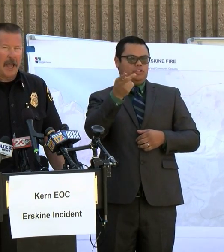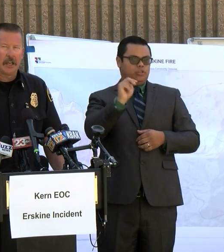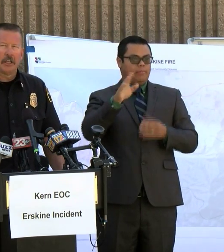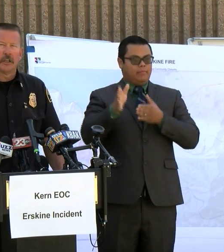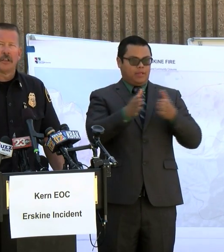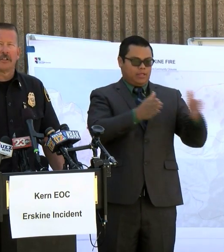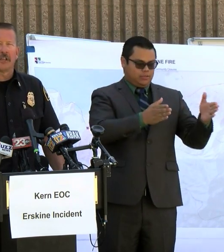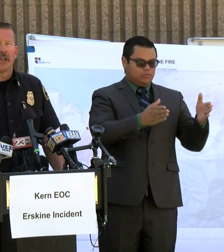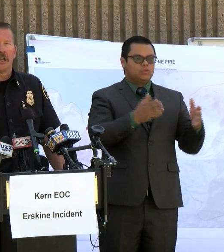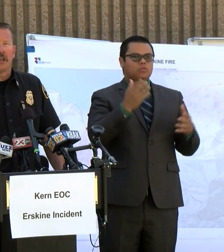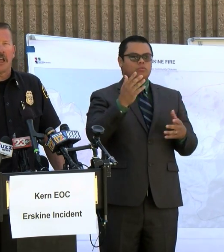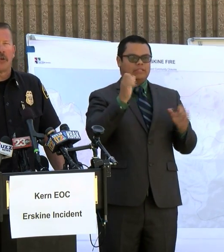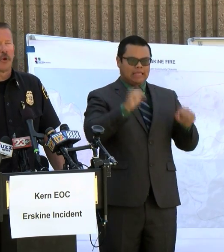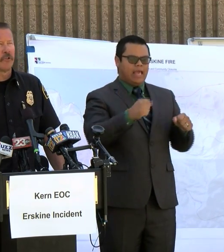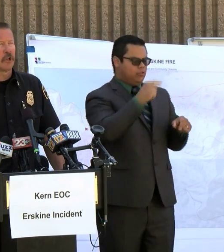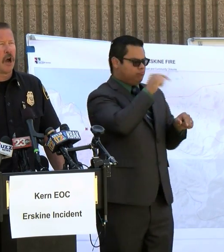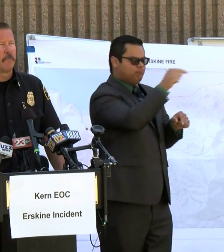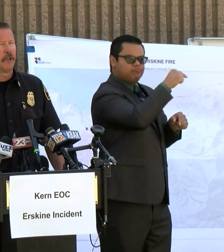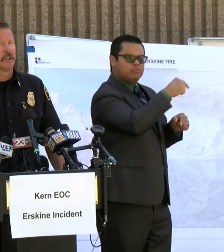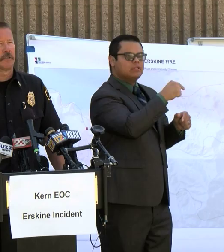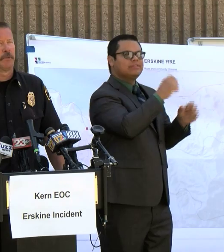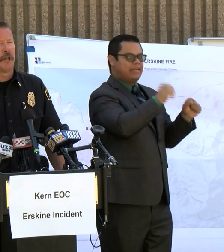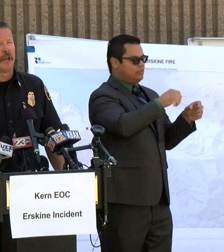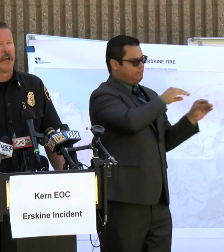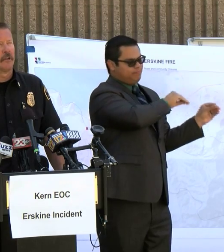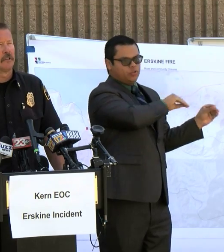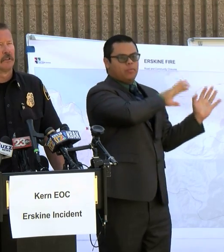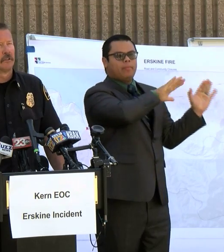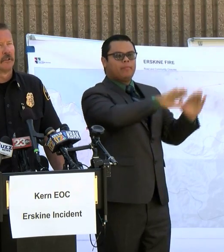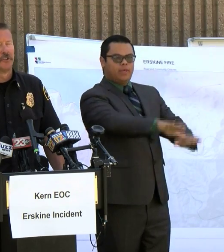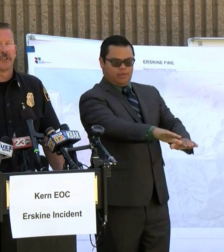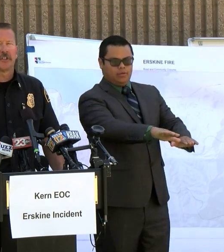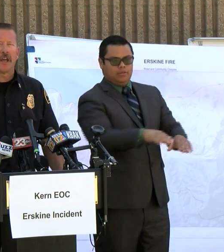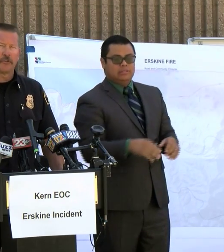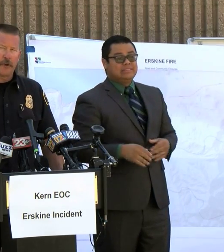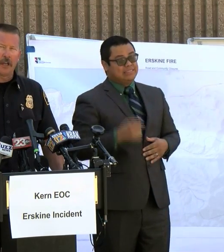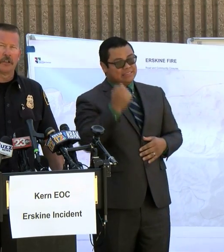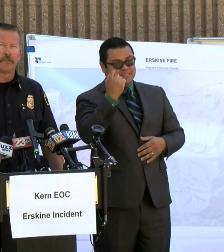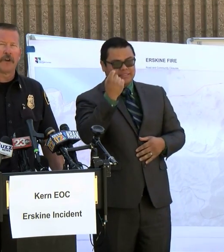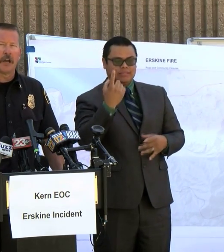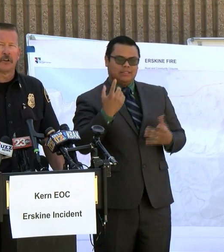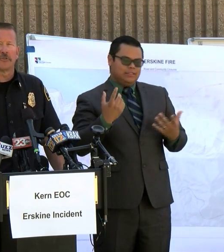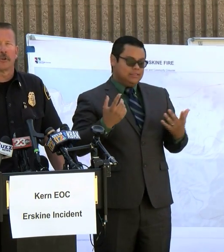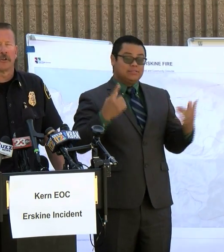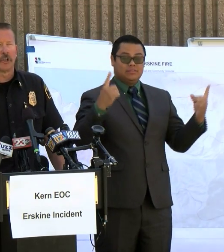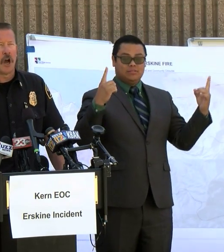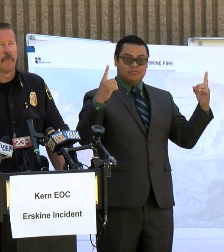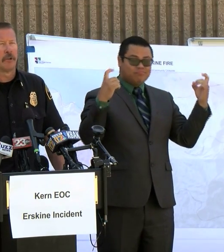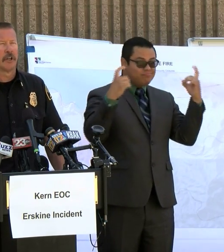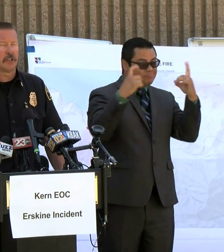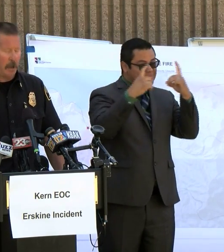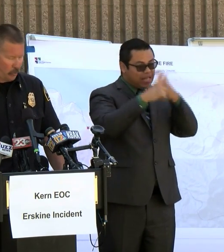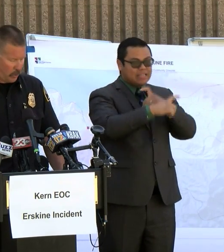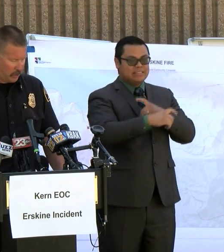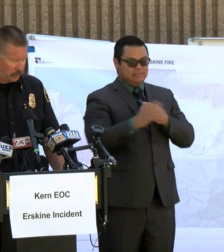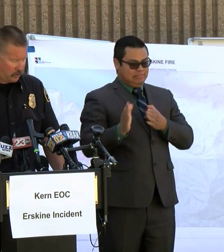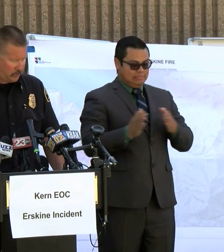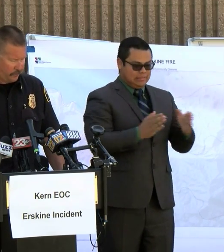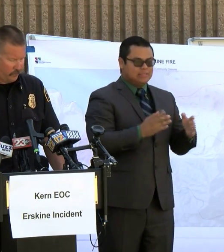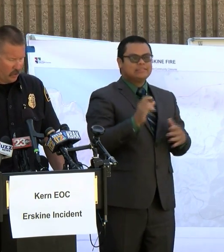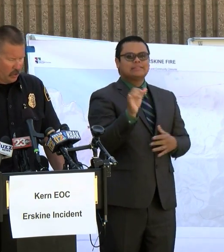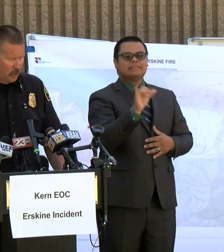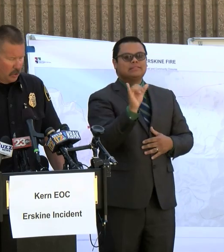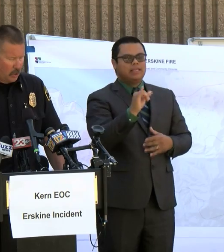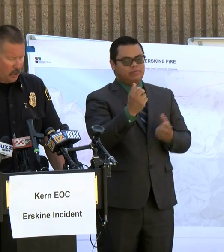But that is a rather complex plan, just as fighting the fire is a rather complex